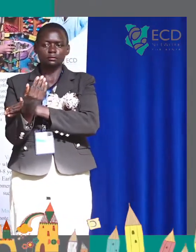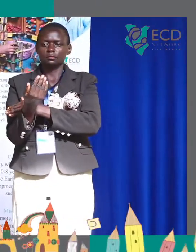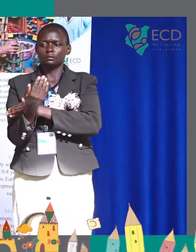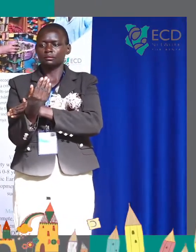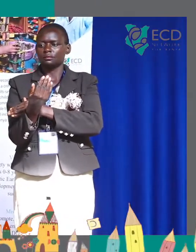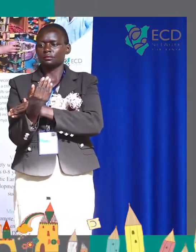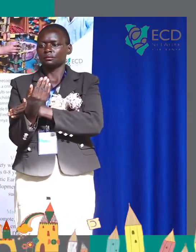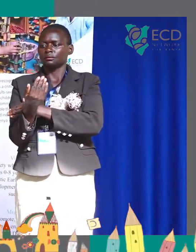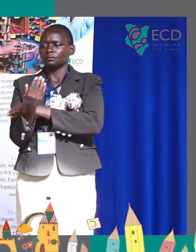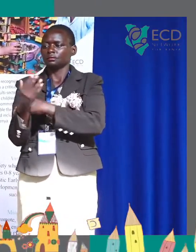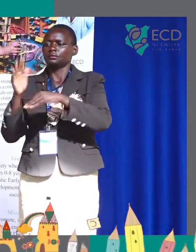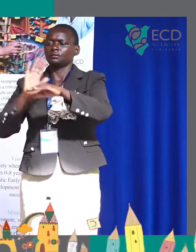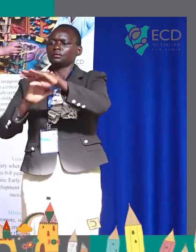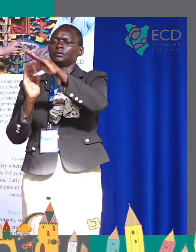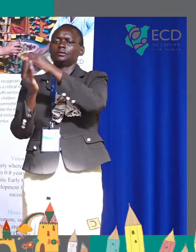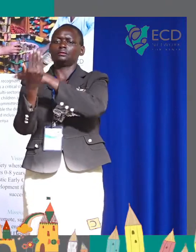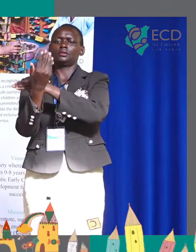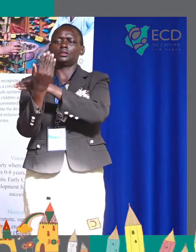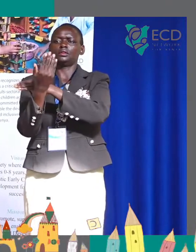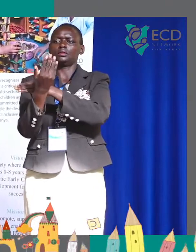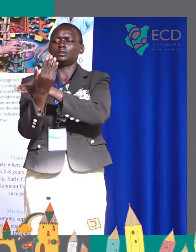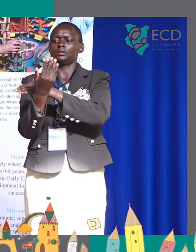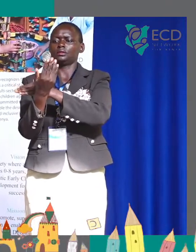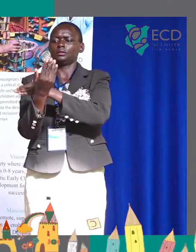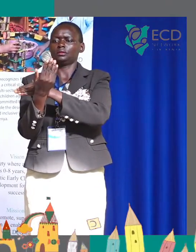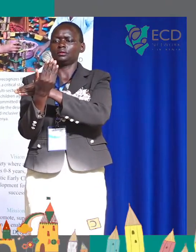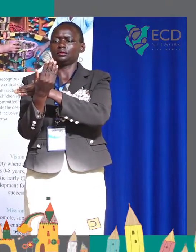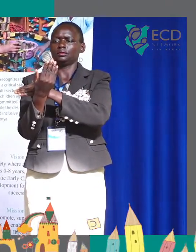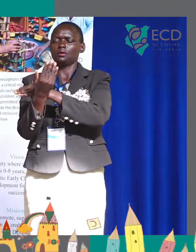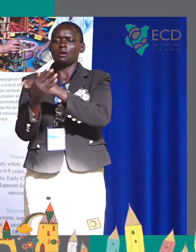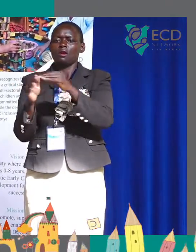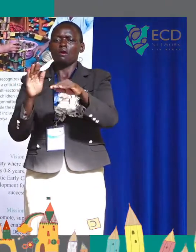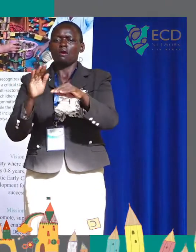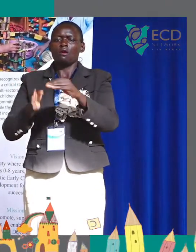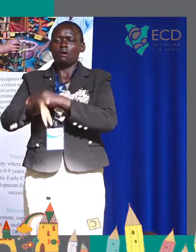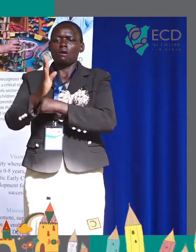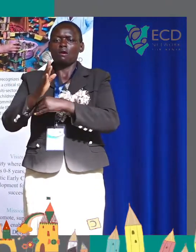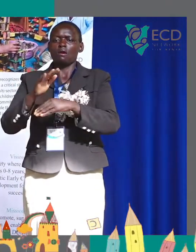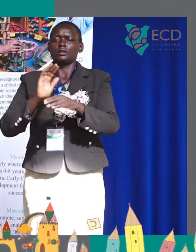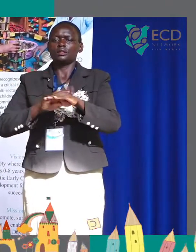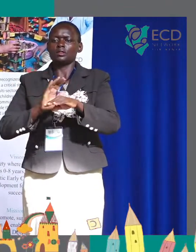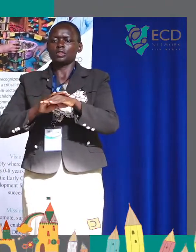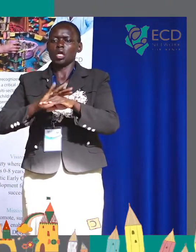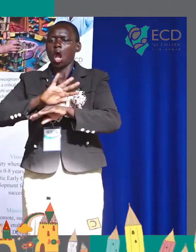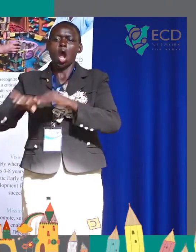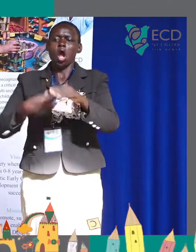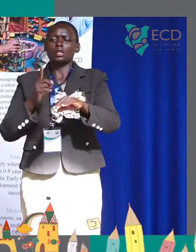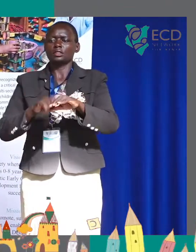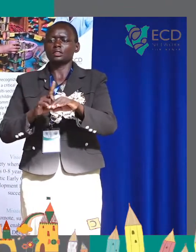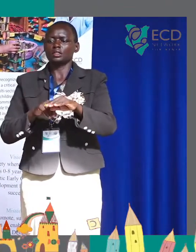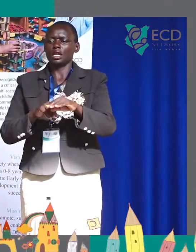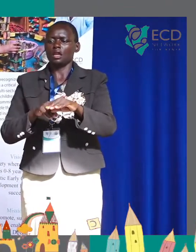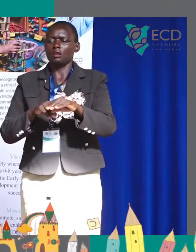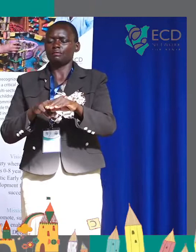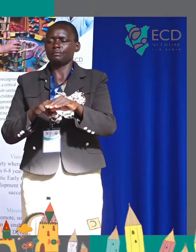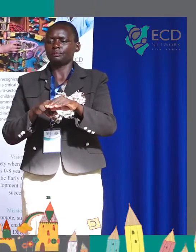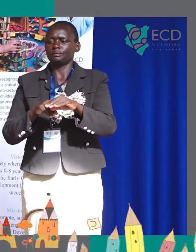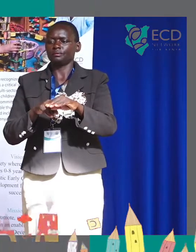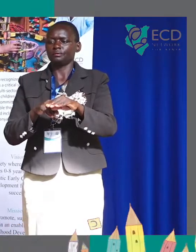Okay. Good morning. God is good and all the time.